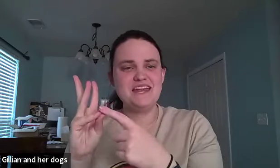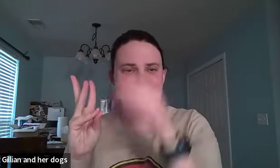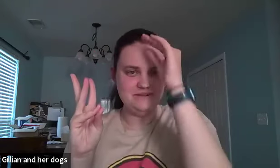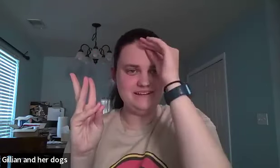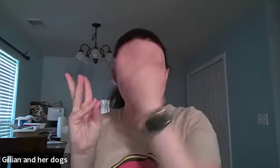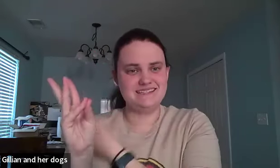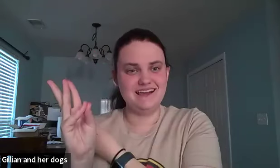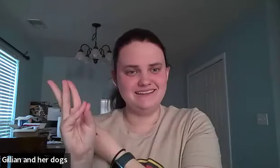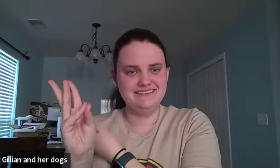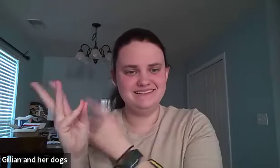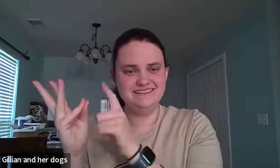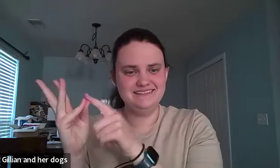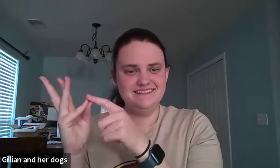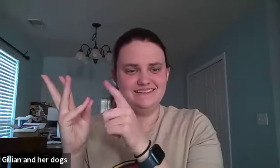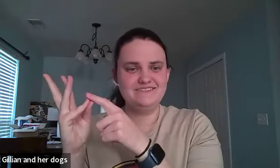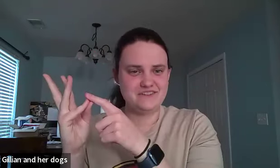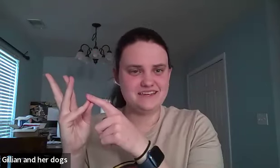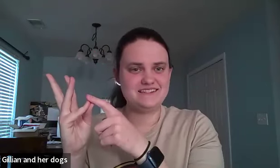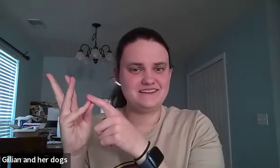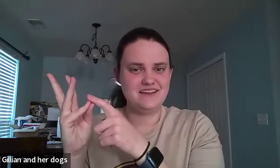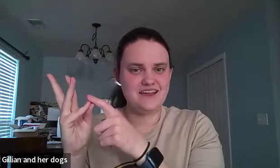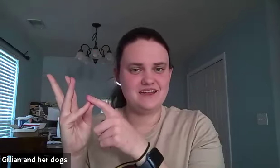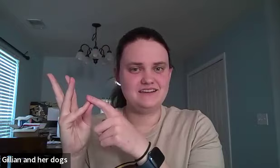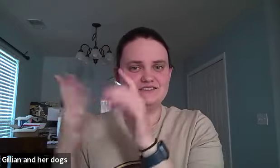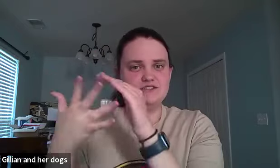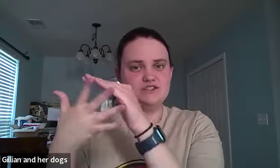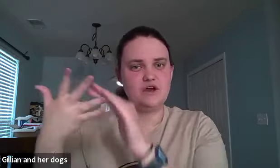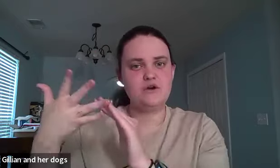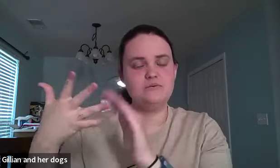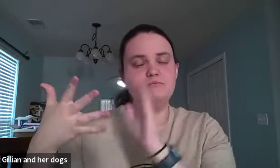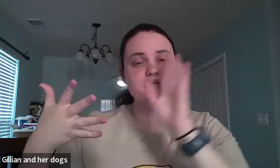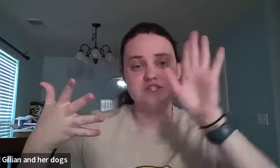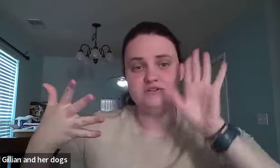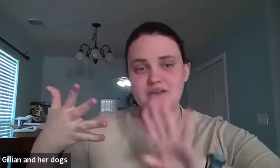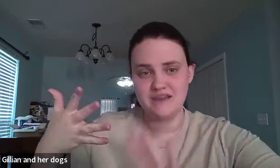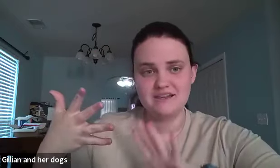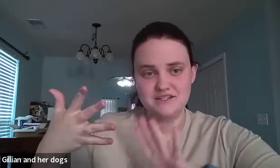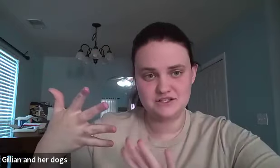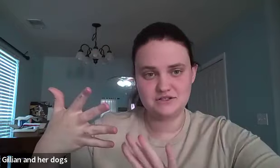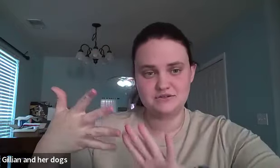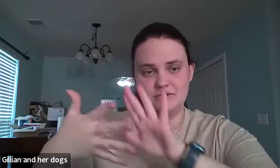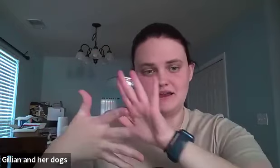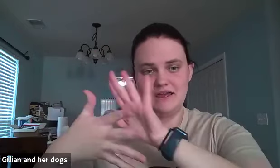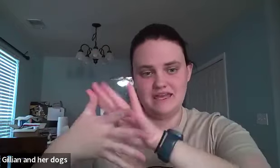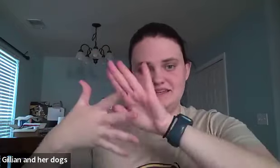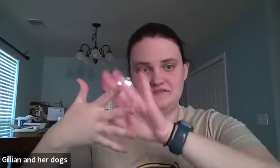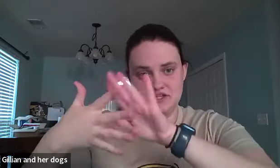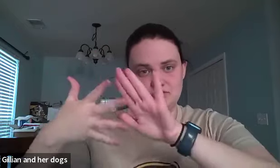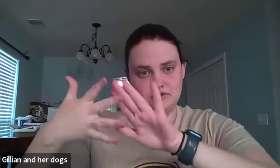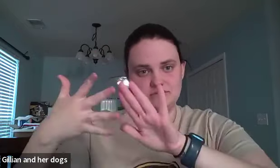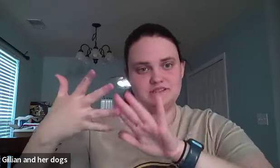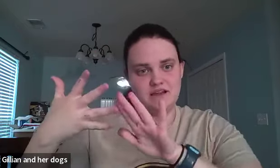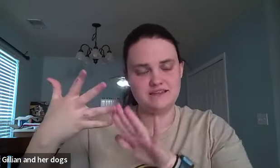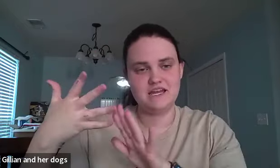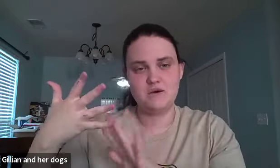And then I'd be like son for this. Okay. So, but you can do individual signs. I